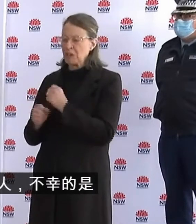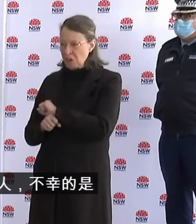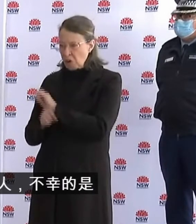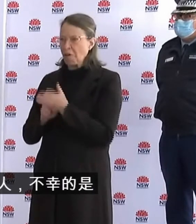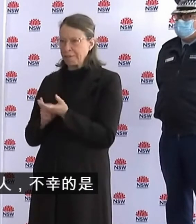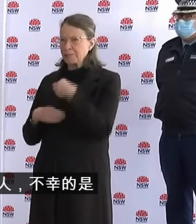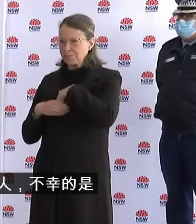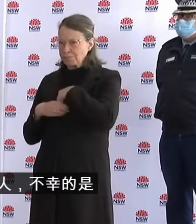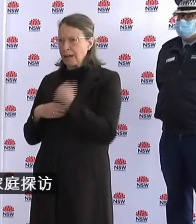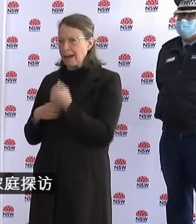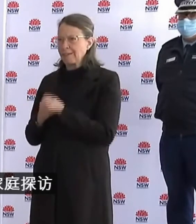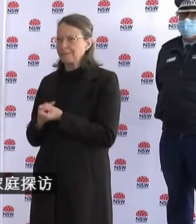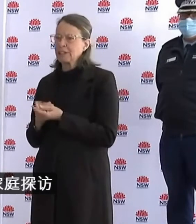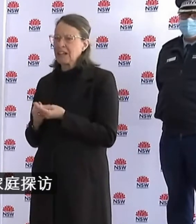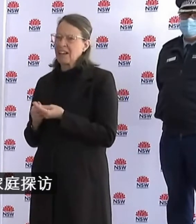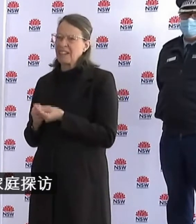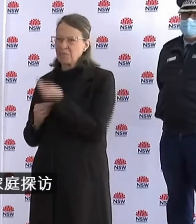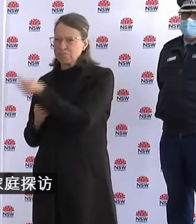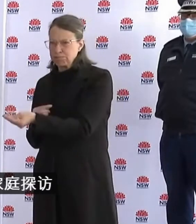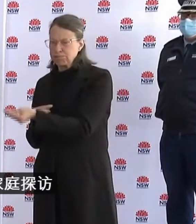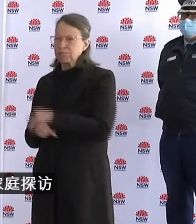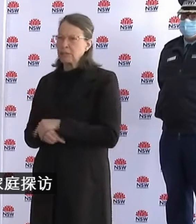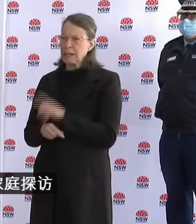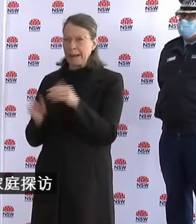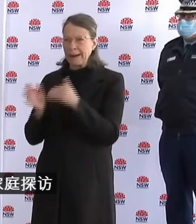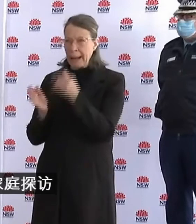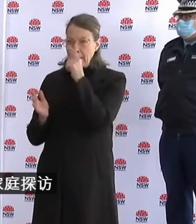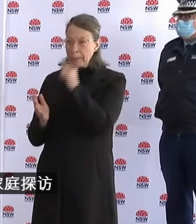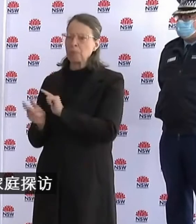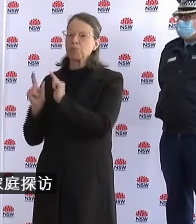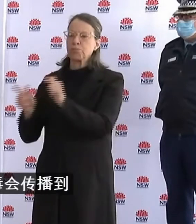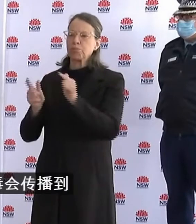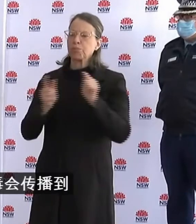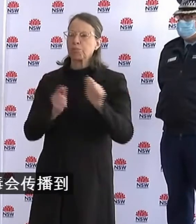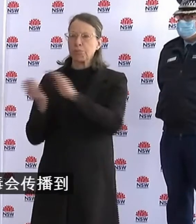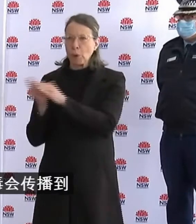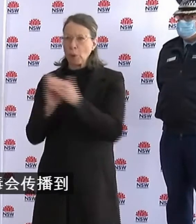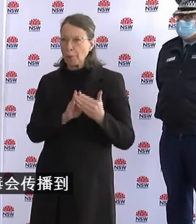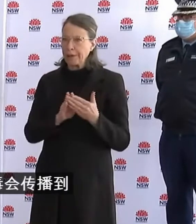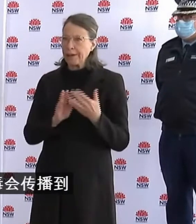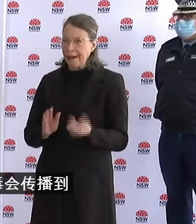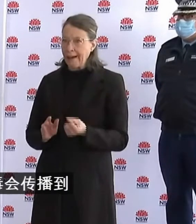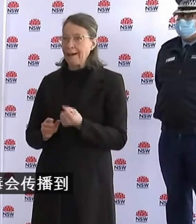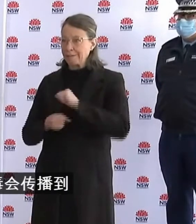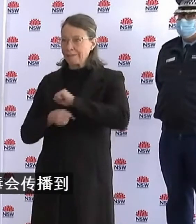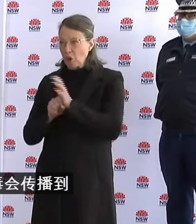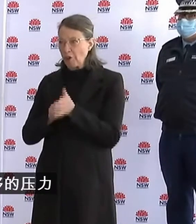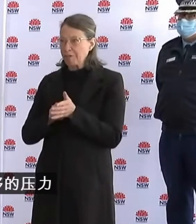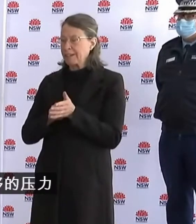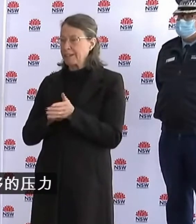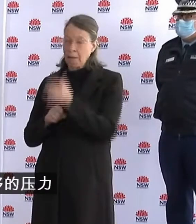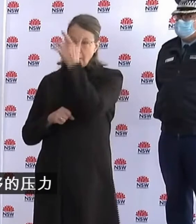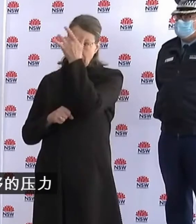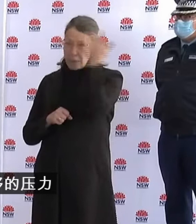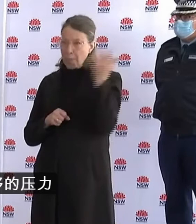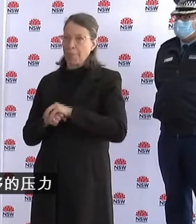families. And unfortunately, if your household chooses to visit another household, which you shouldn't be doing, that virus is then spreading to the